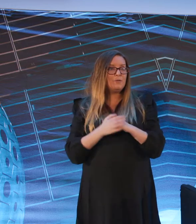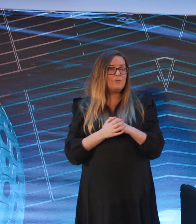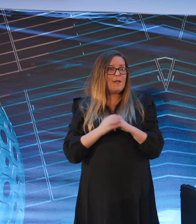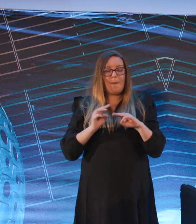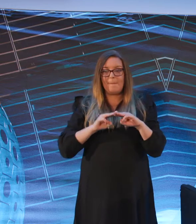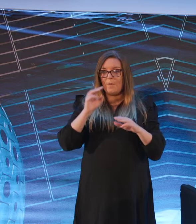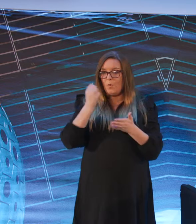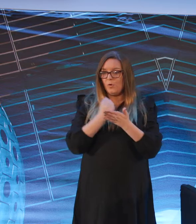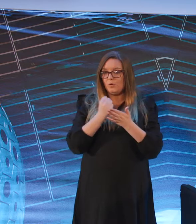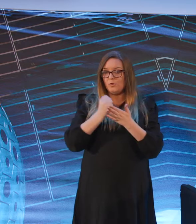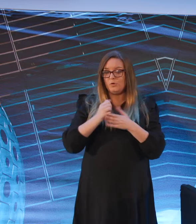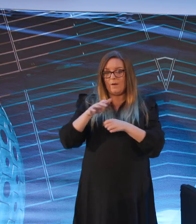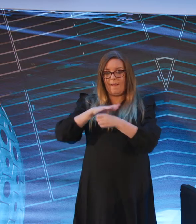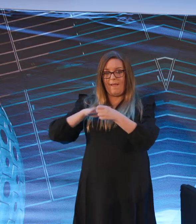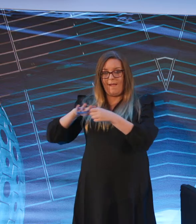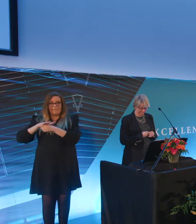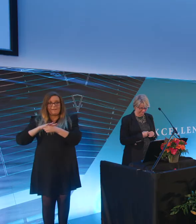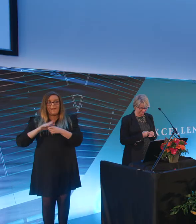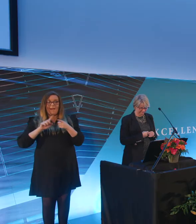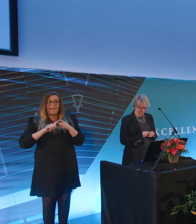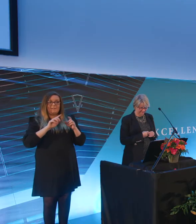our region and beyond.